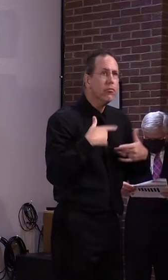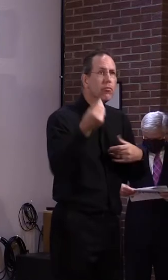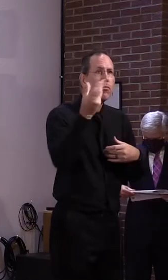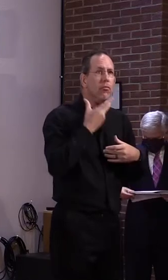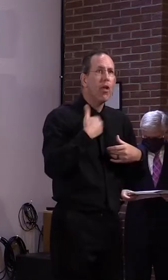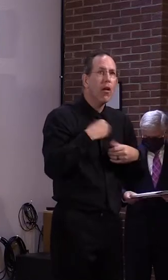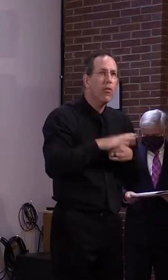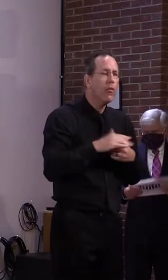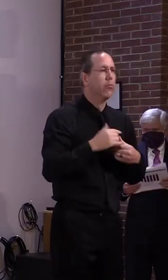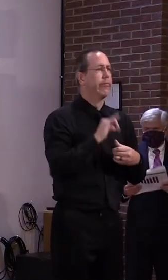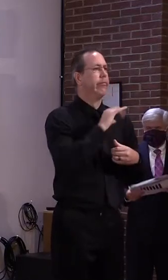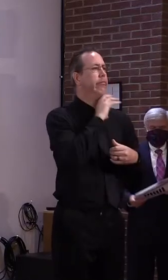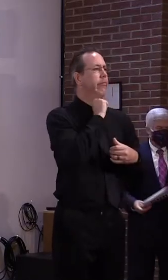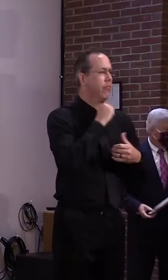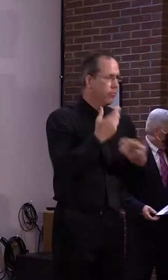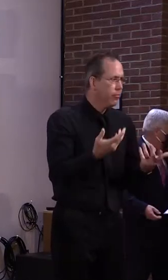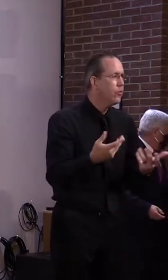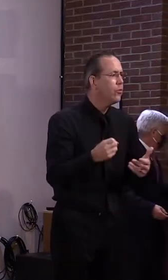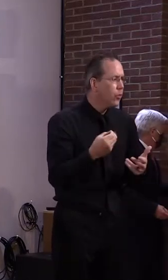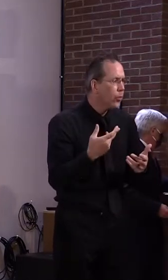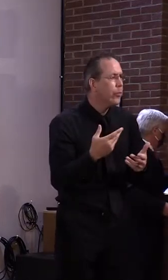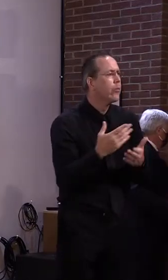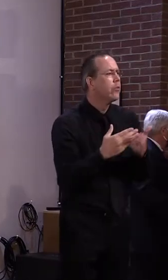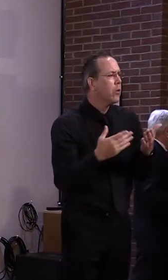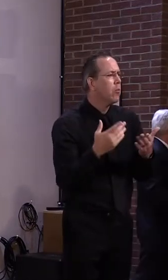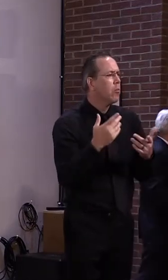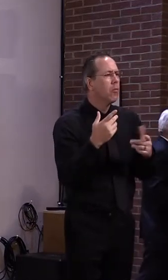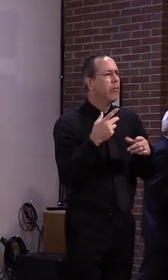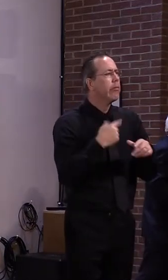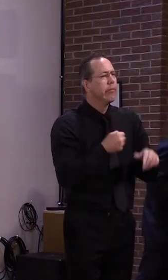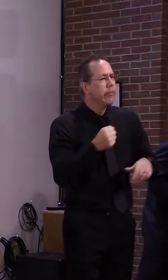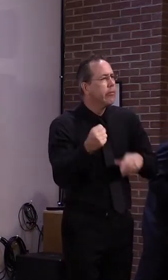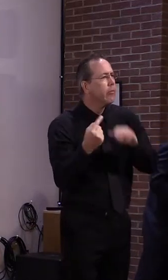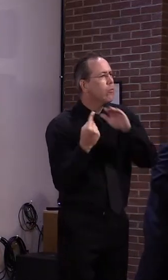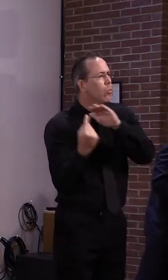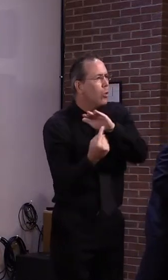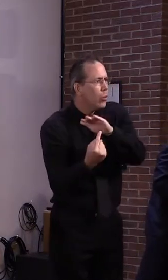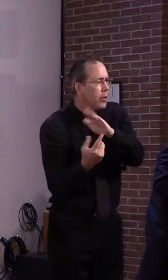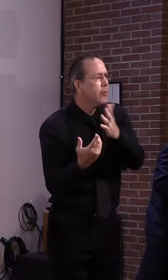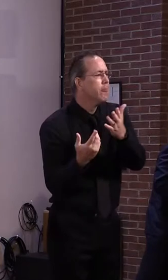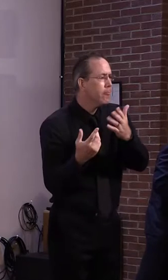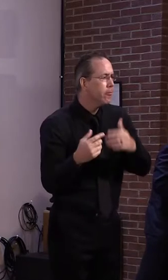done on the campus just as it's being done in communities like Killington